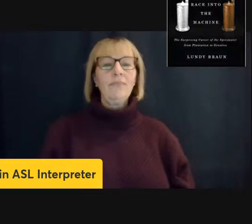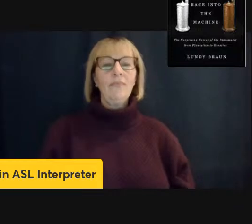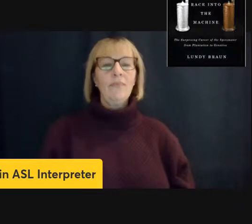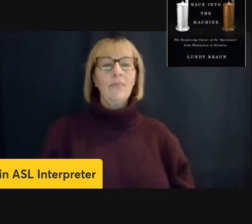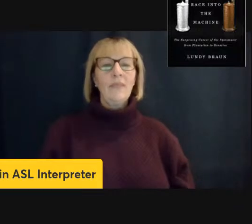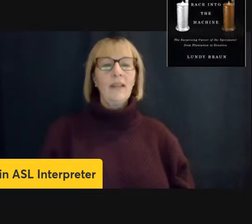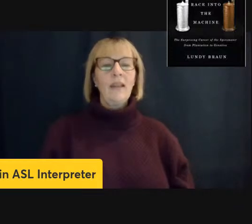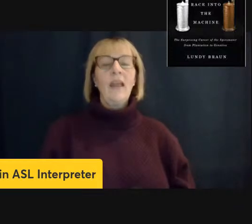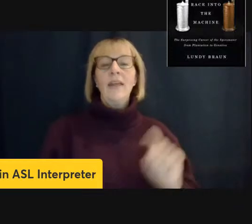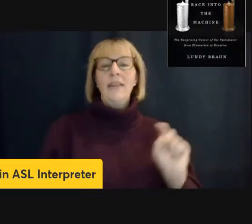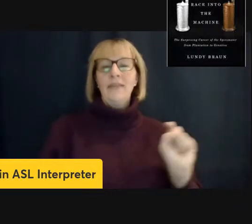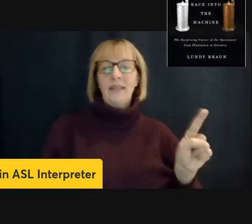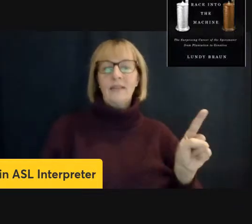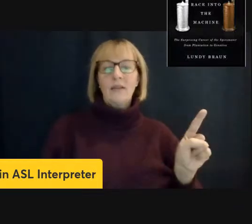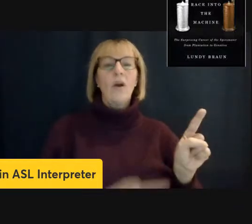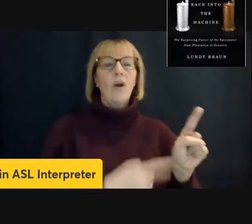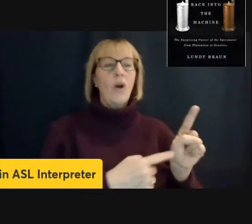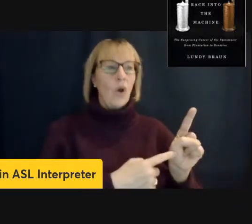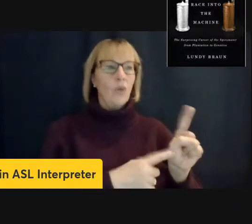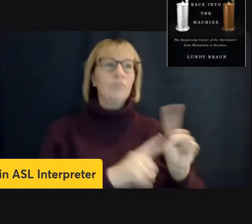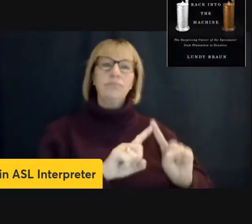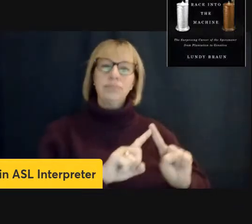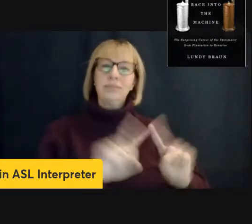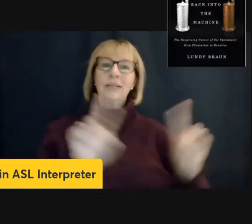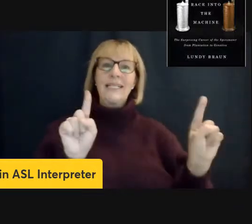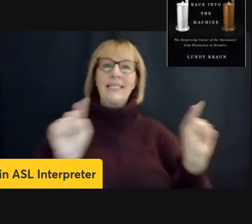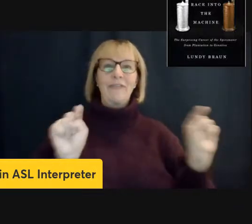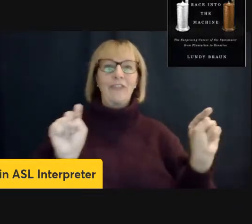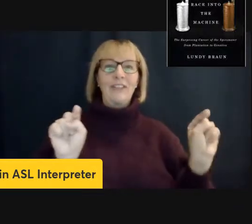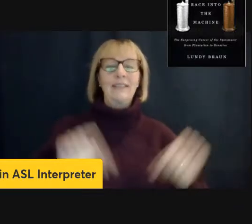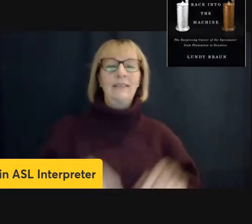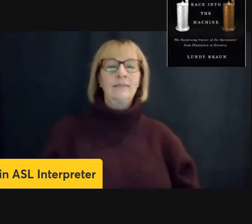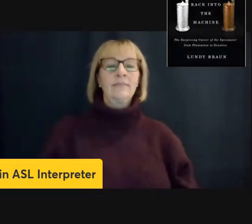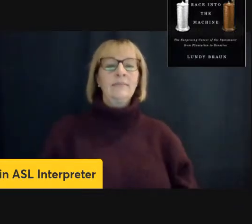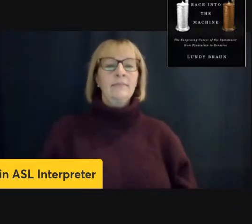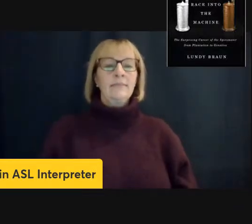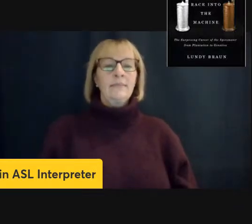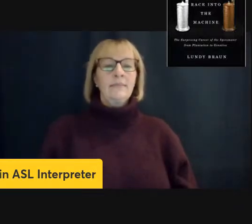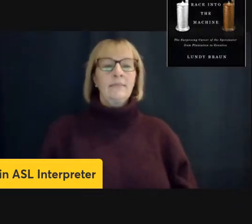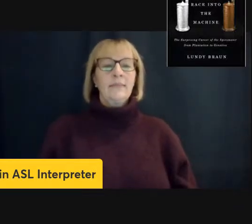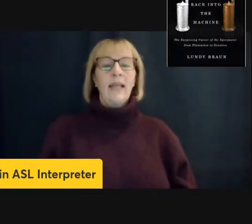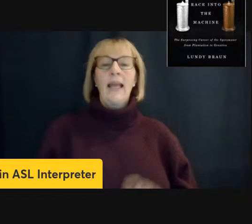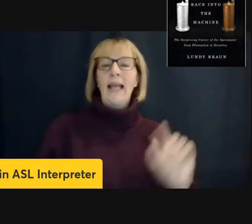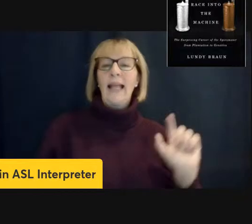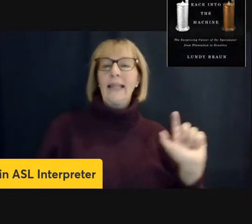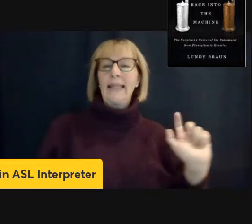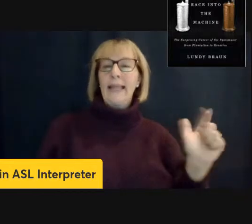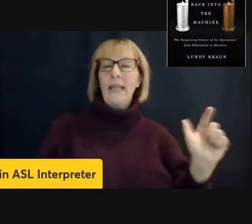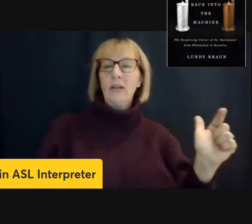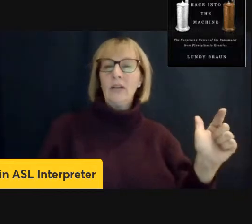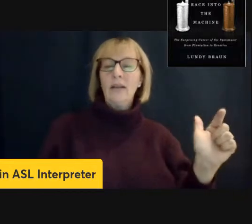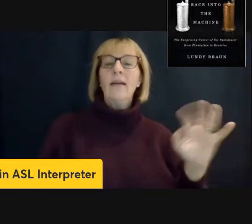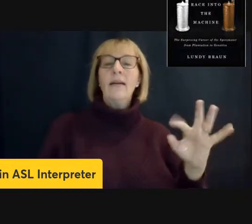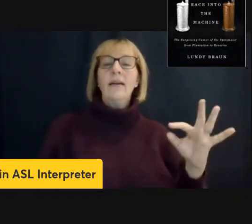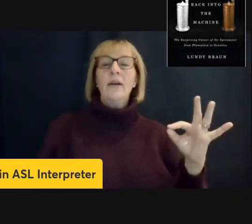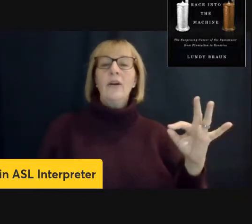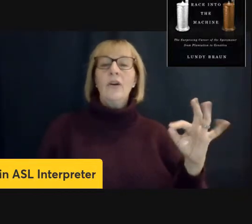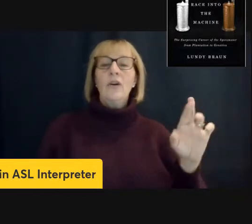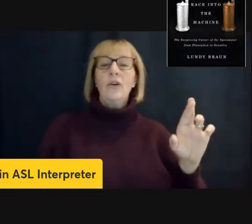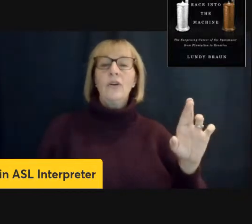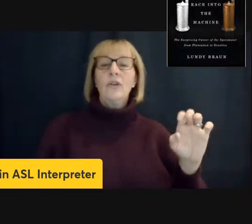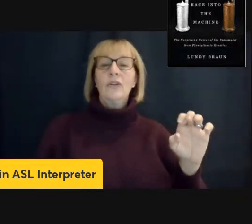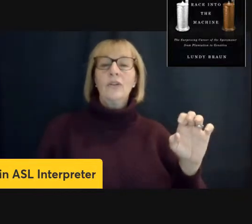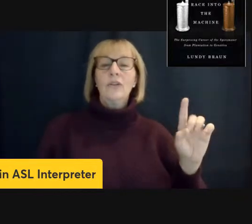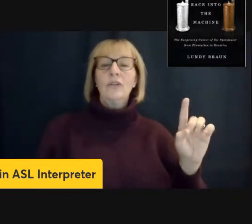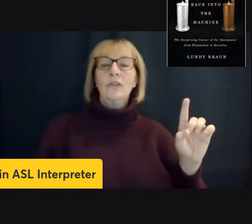of this notion of stark difference. And it was picked up soon by Frederick Hoffman, who would